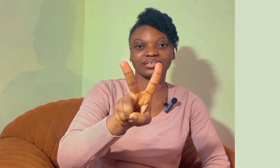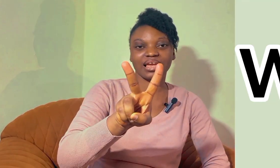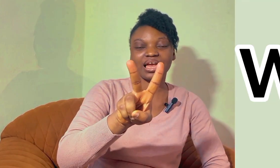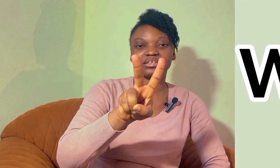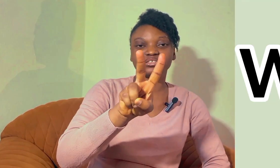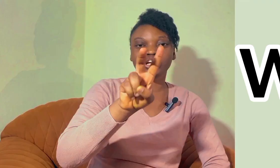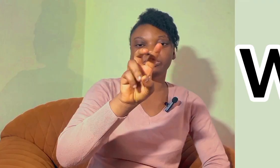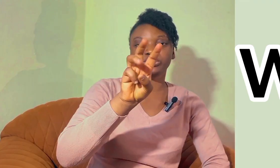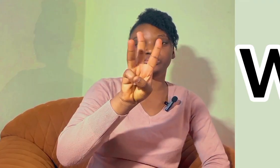W,